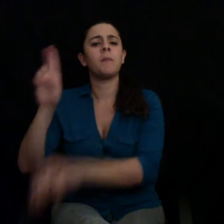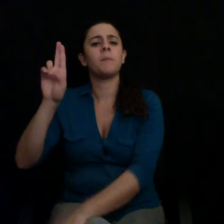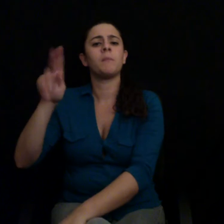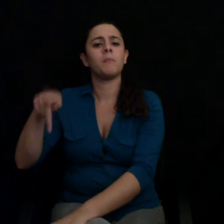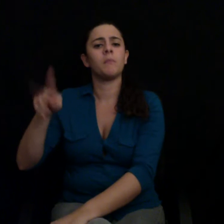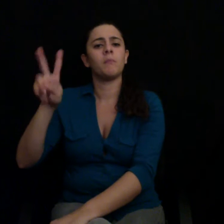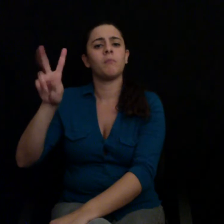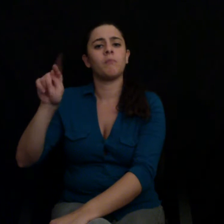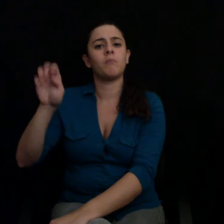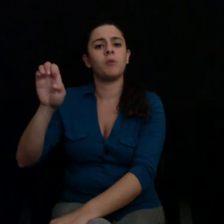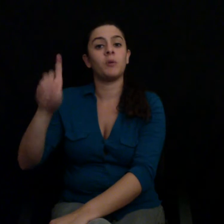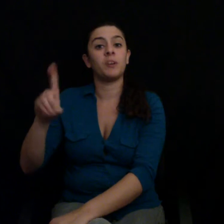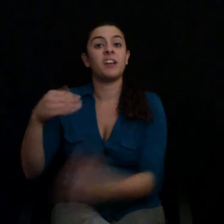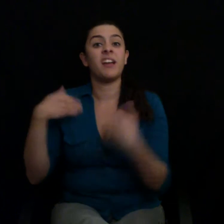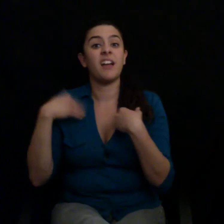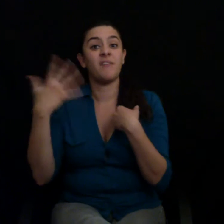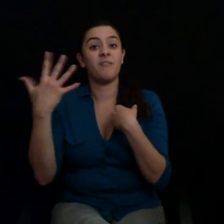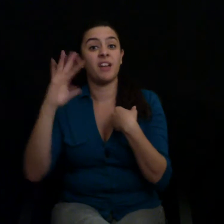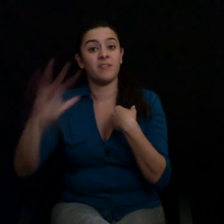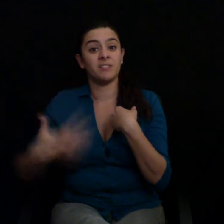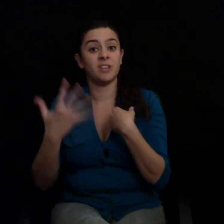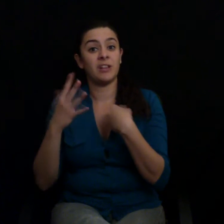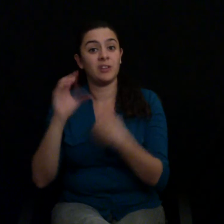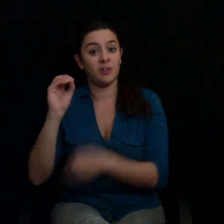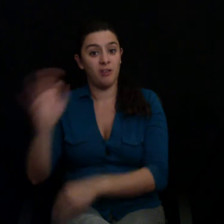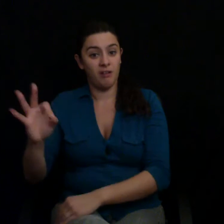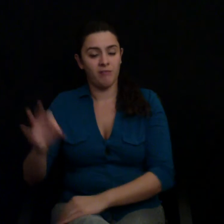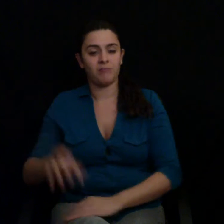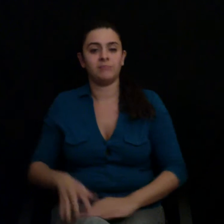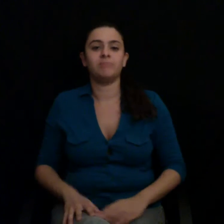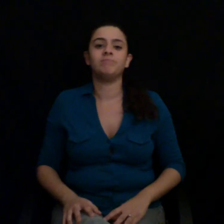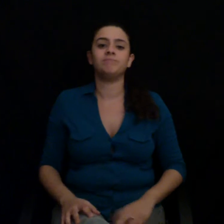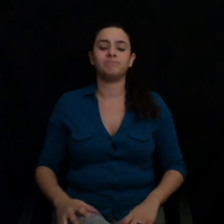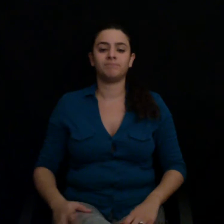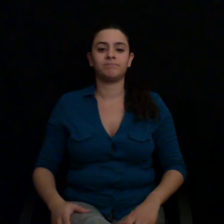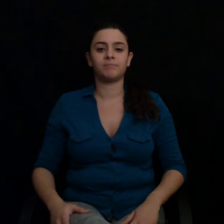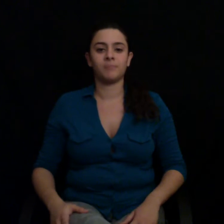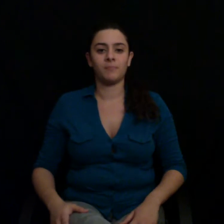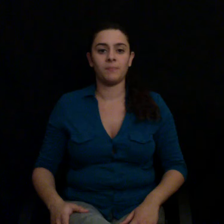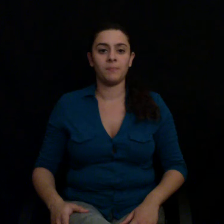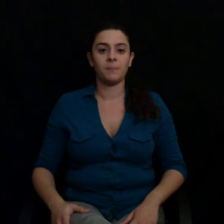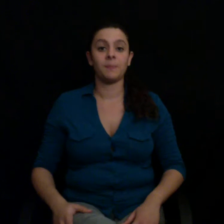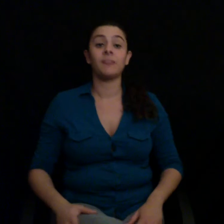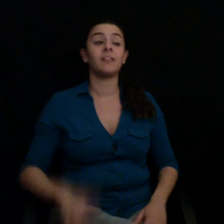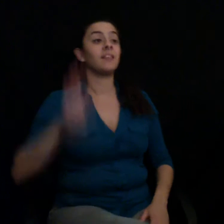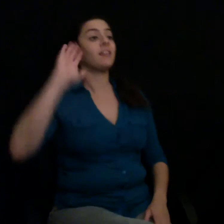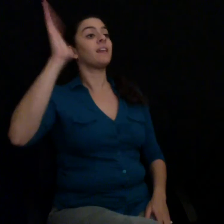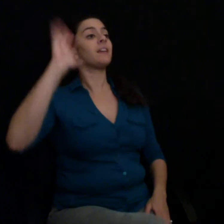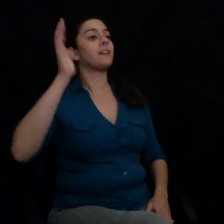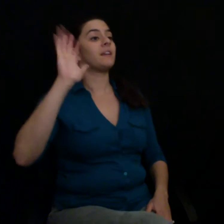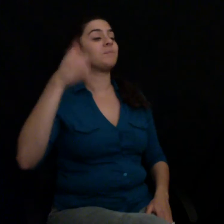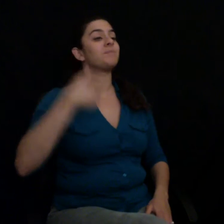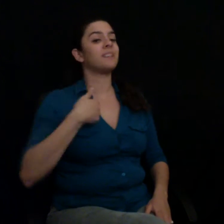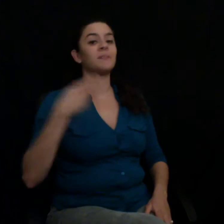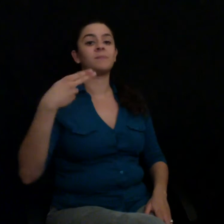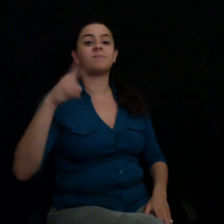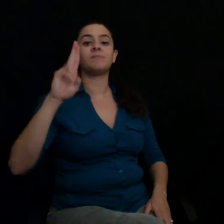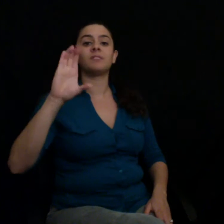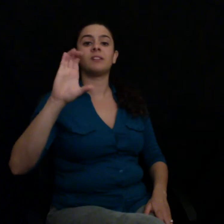harrys.com, coupon code UPVOTED. Hey everybody, this is user Hucksta over at R Vagabond, and this is